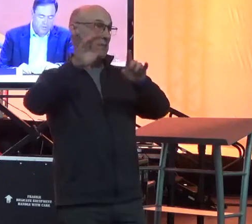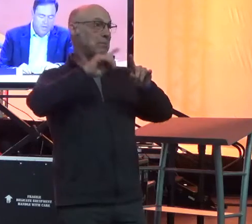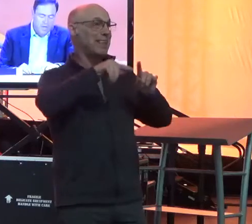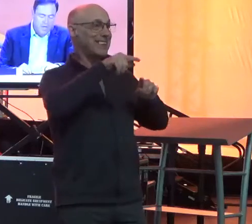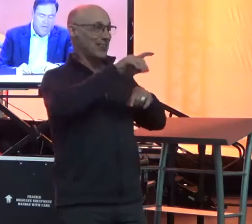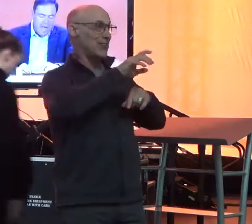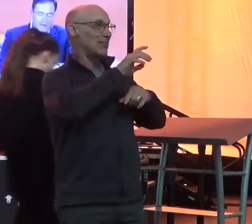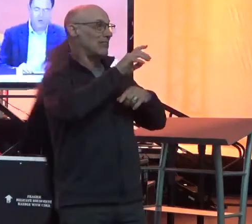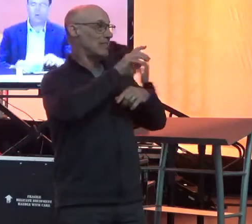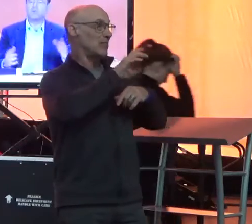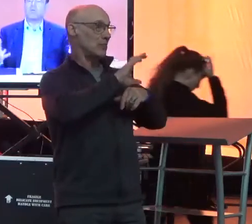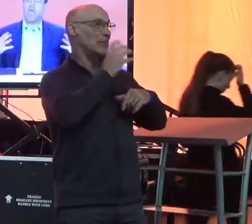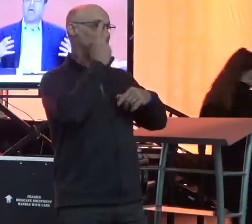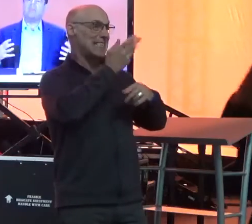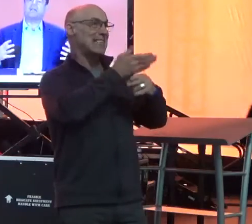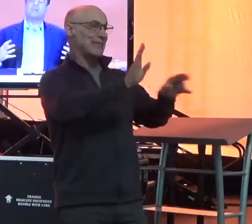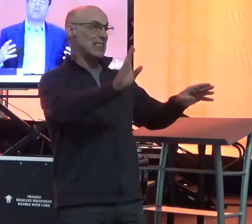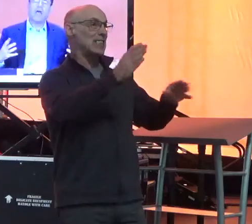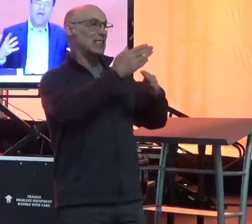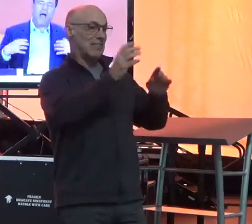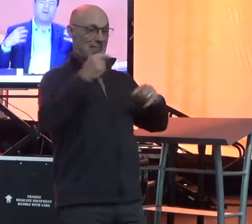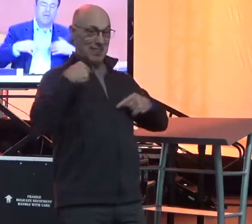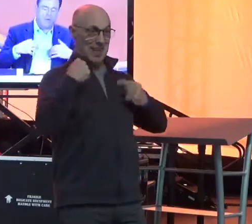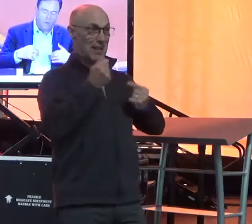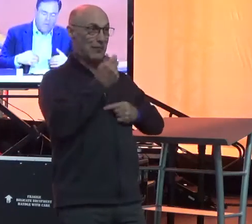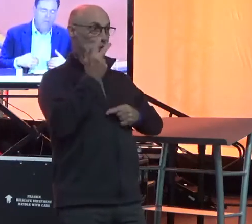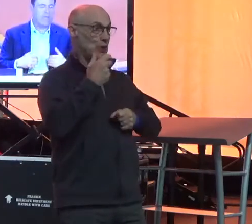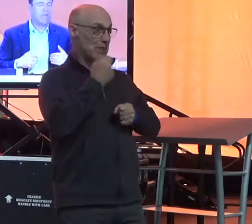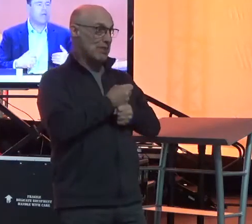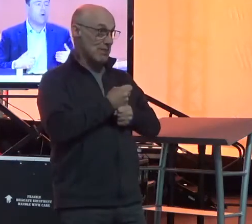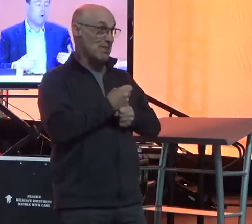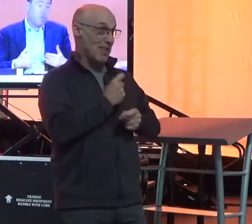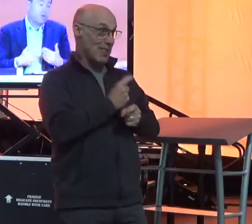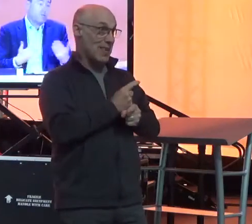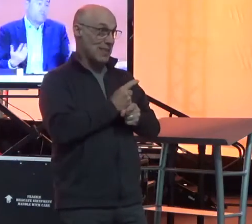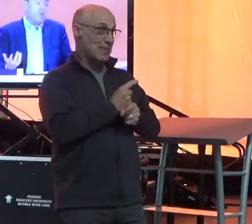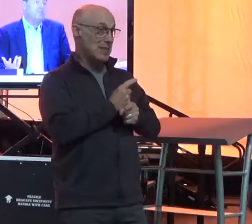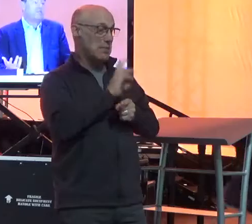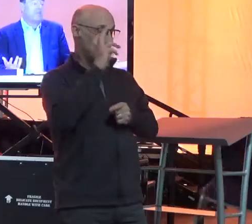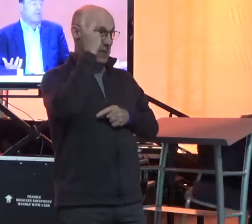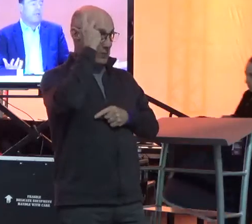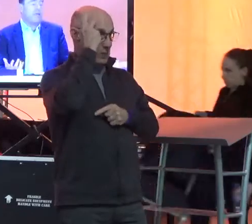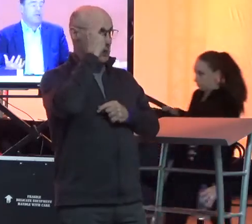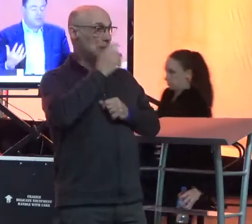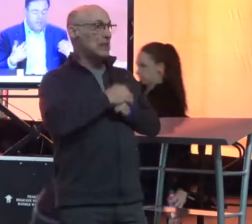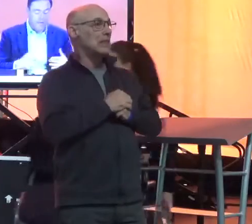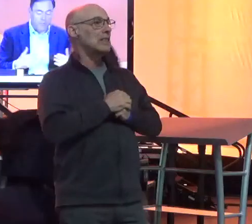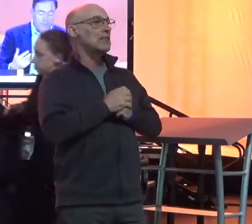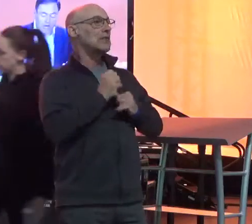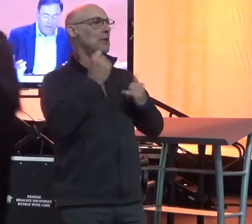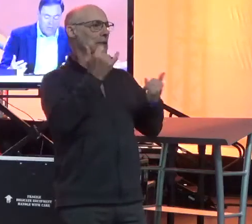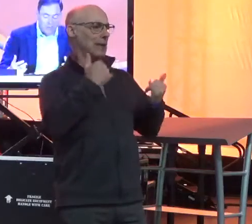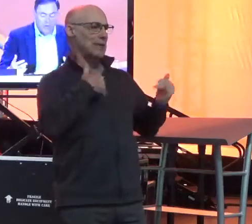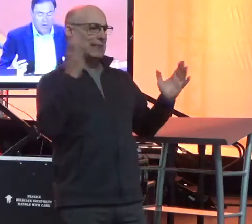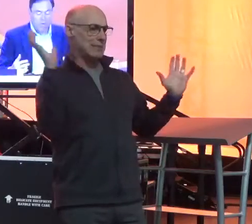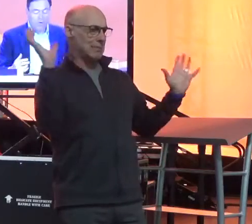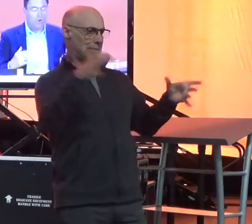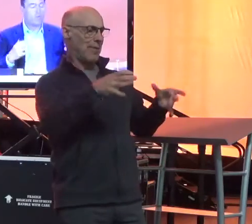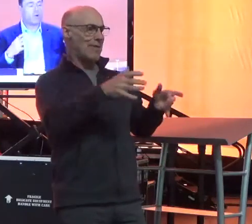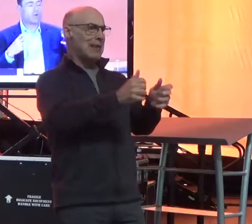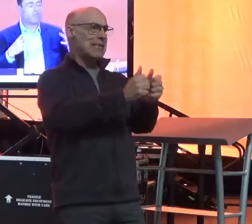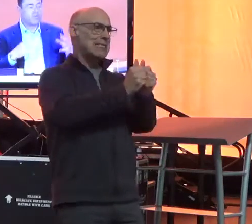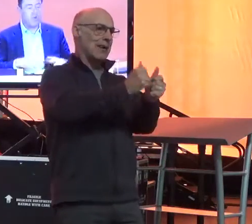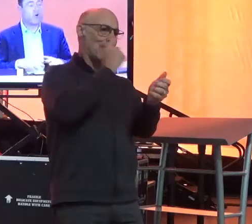years. And a question we had is, how can we be, or what does it mean to be, together for the gospel